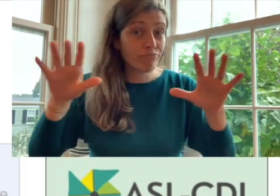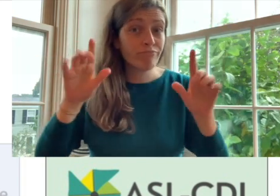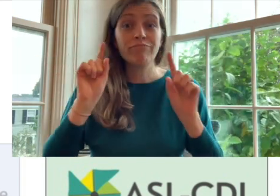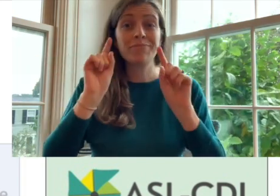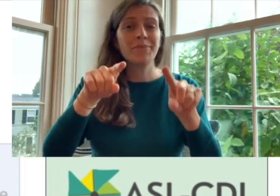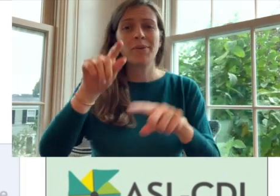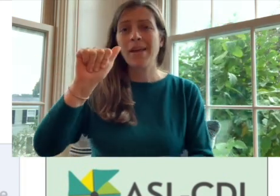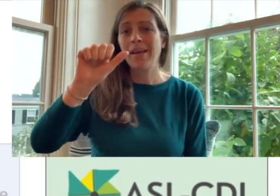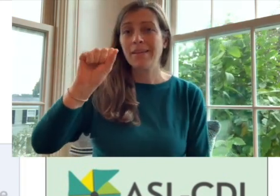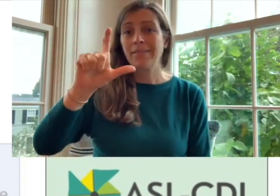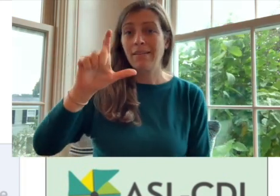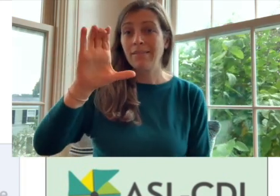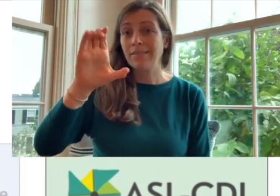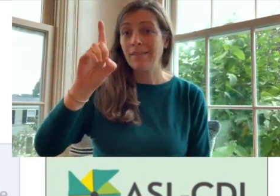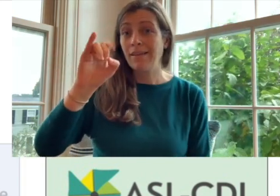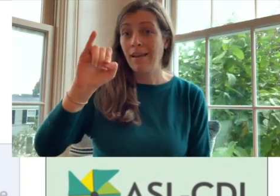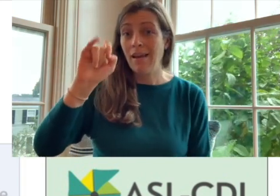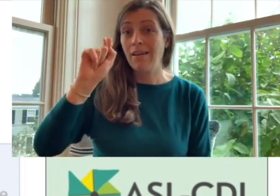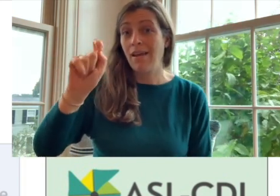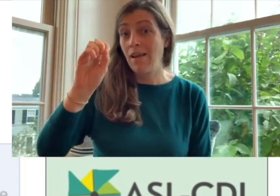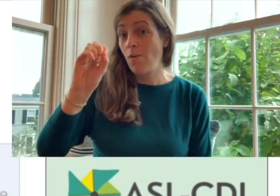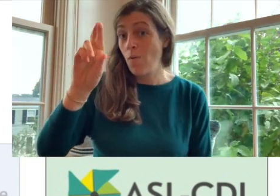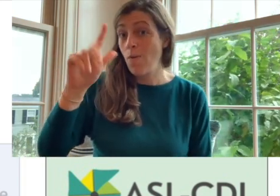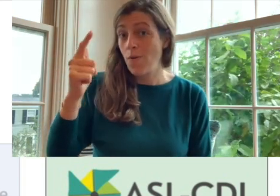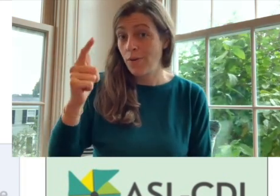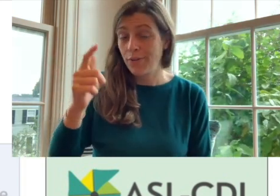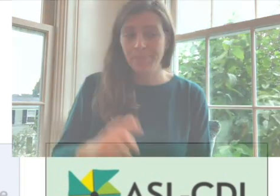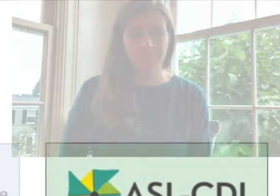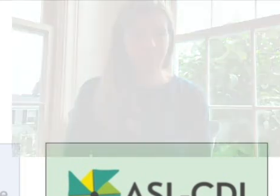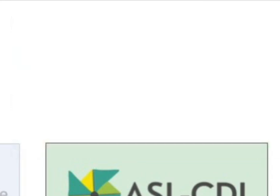It's now available. You can check it out at aslcdi.org.